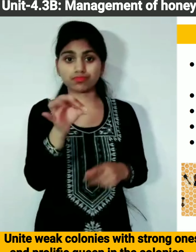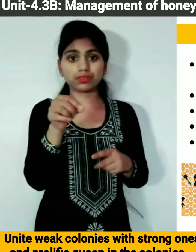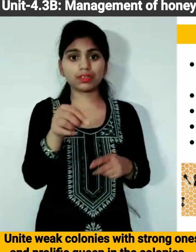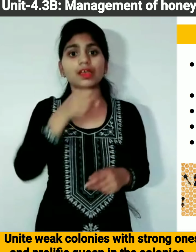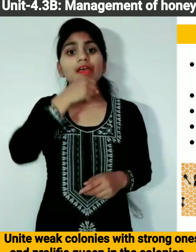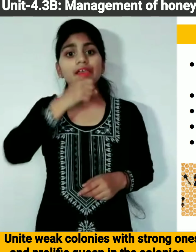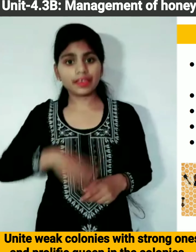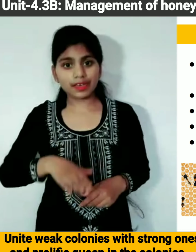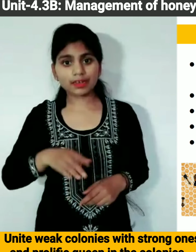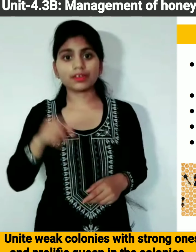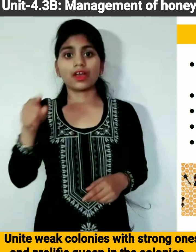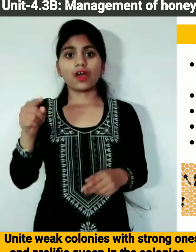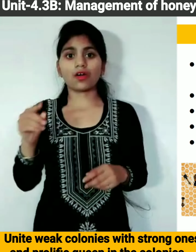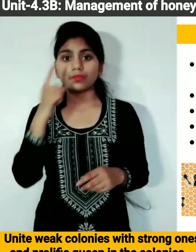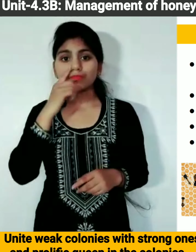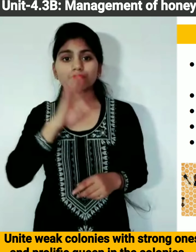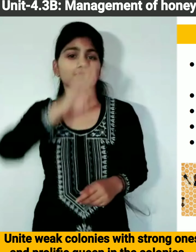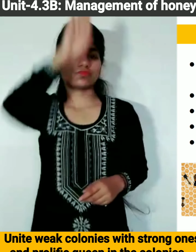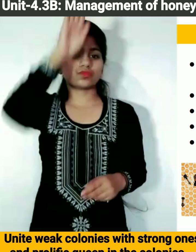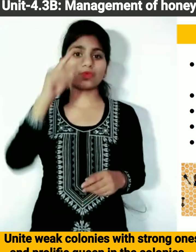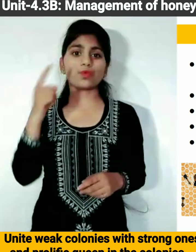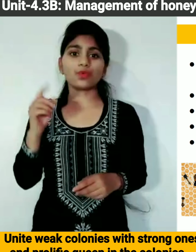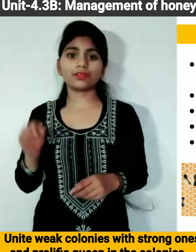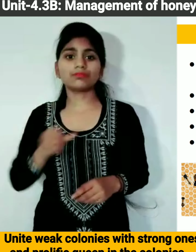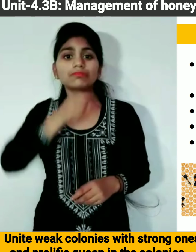and prolific queen in the colonies.